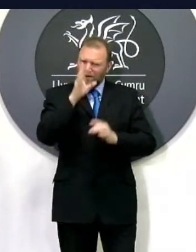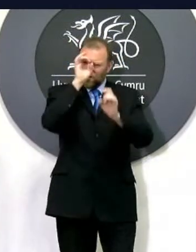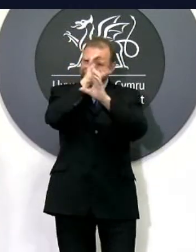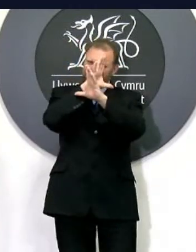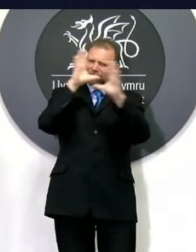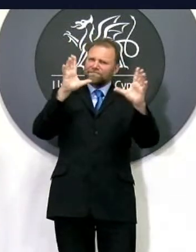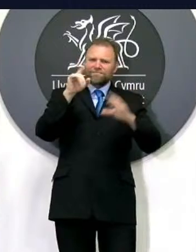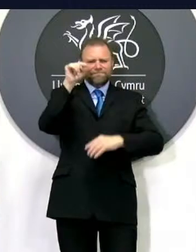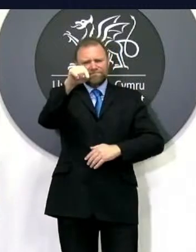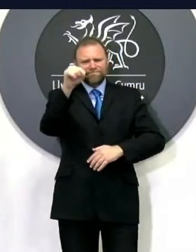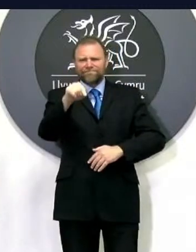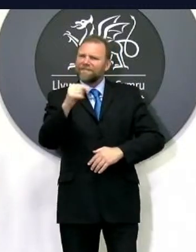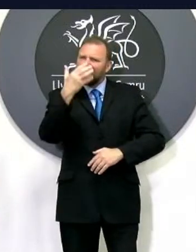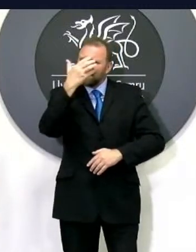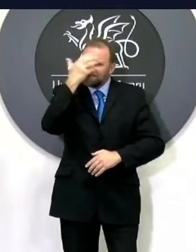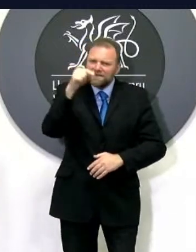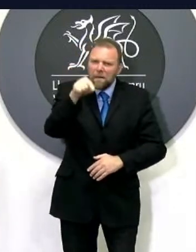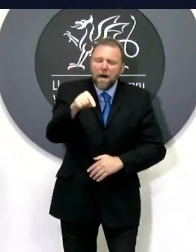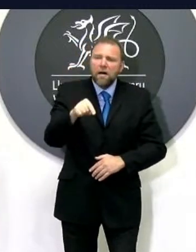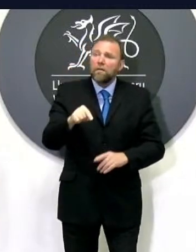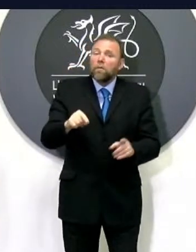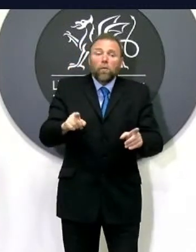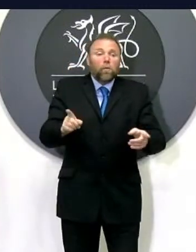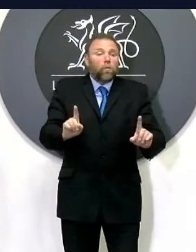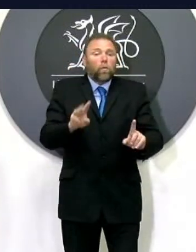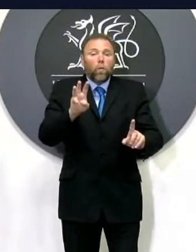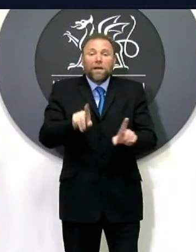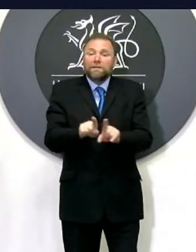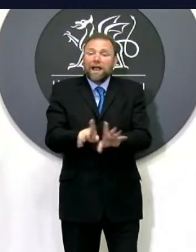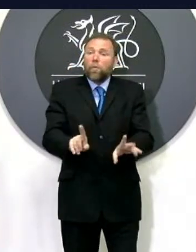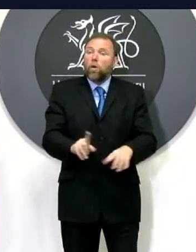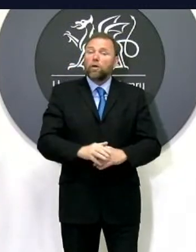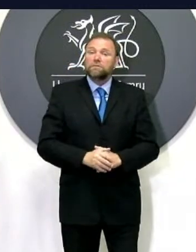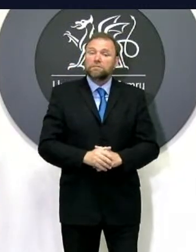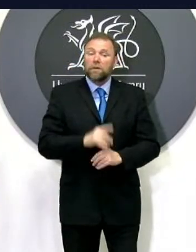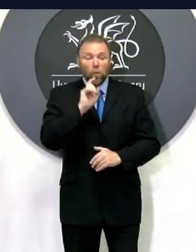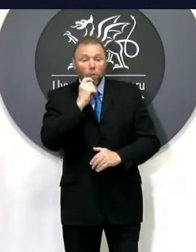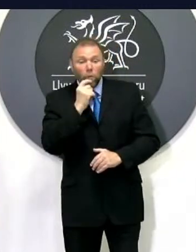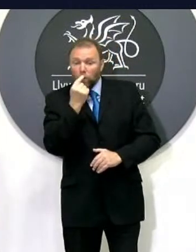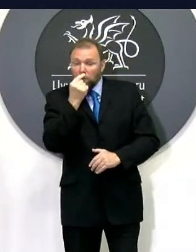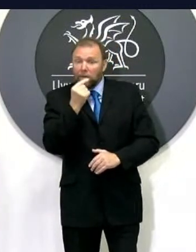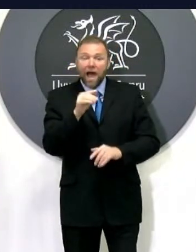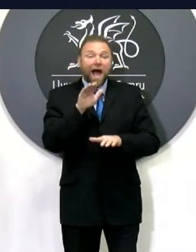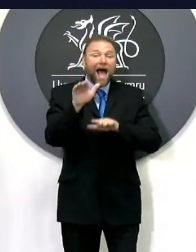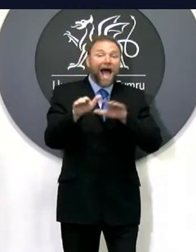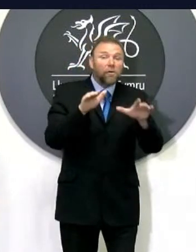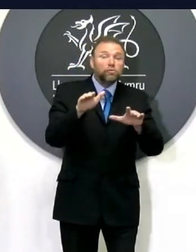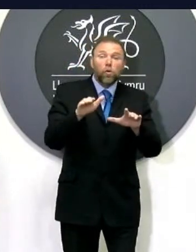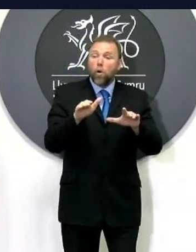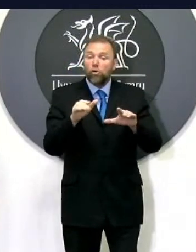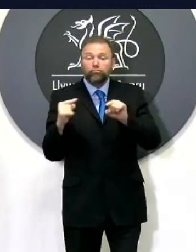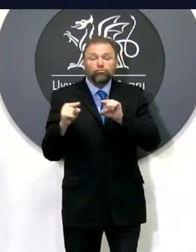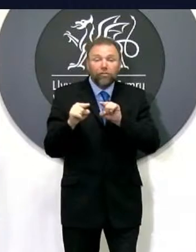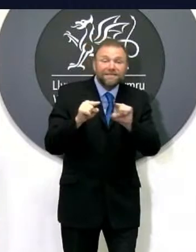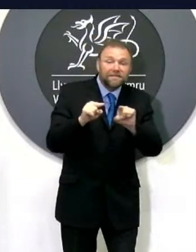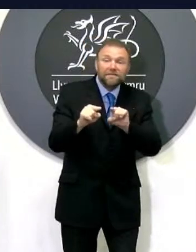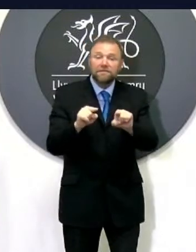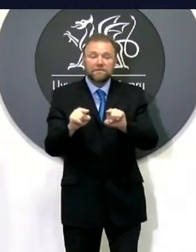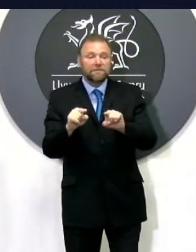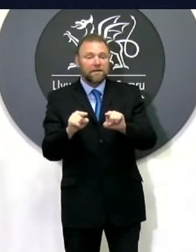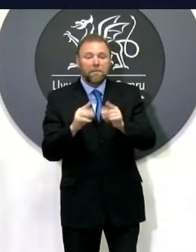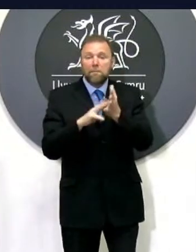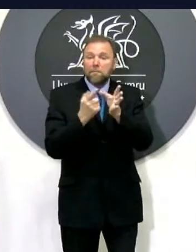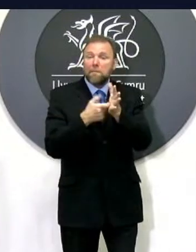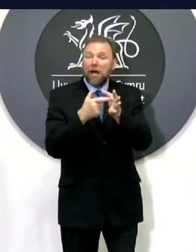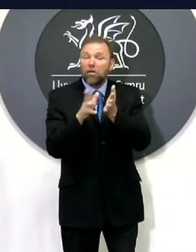Wales is going to look like this summer in terms of restrictions? Will there be outdoor races and major events such as marathons or festivals if the virus stays